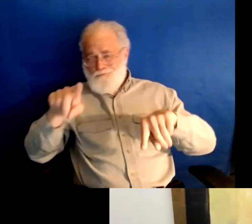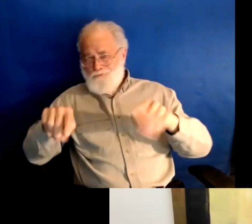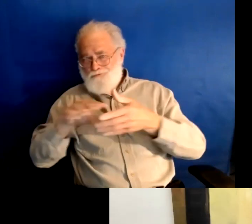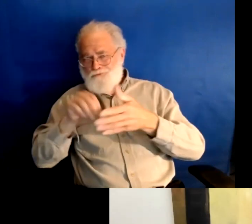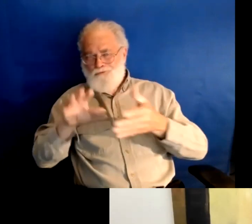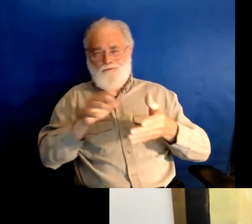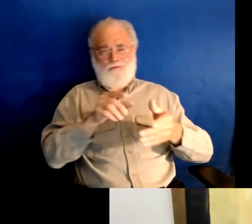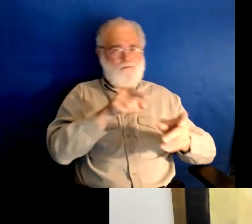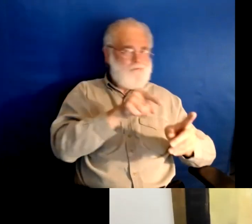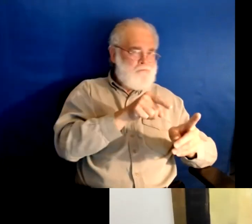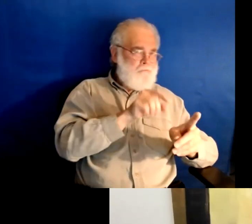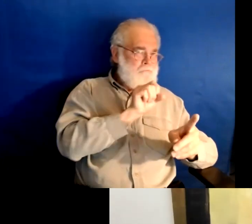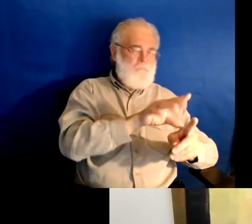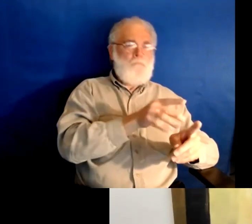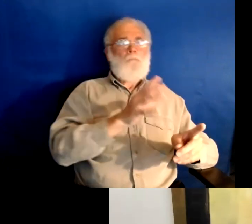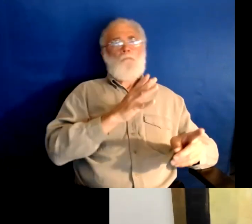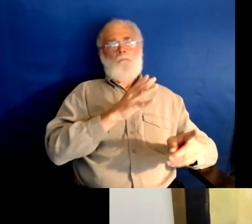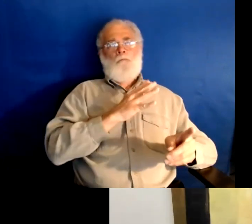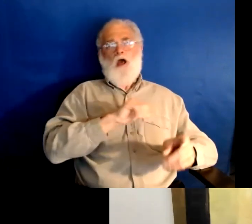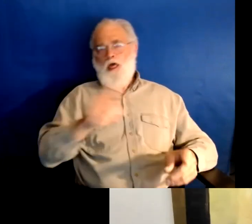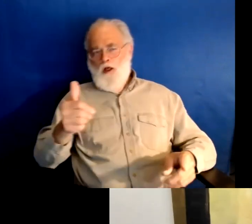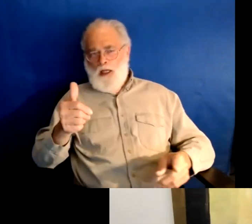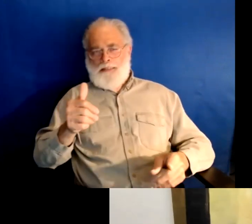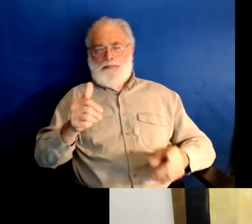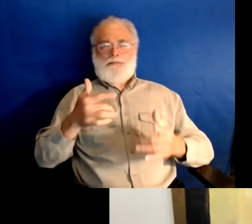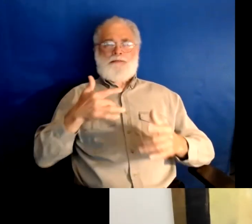make strategies and, for different students,